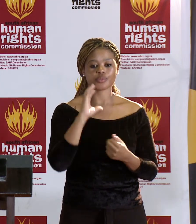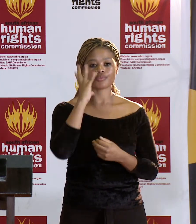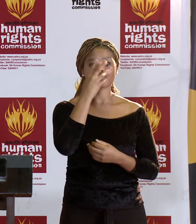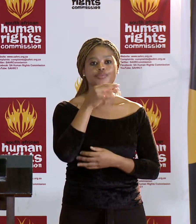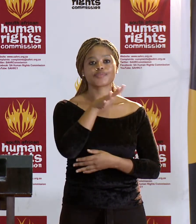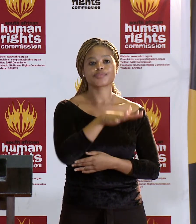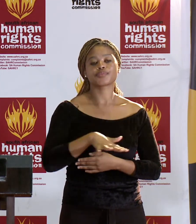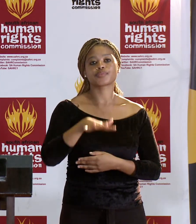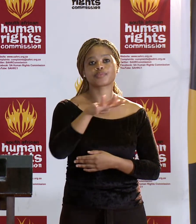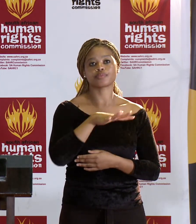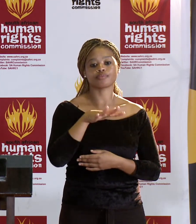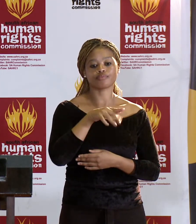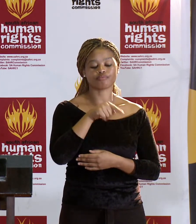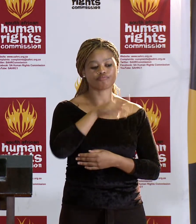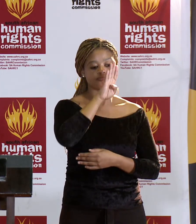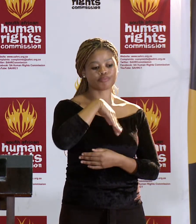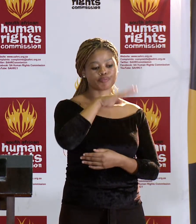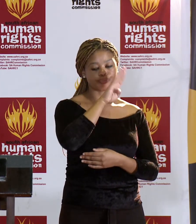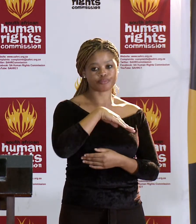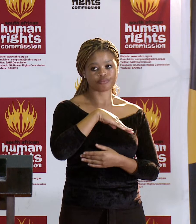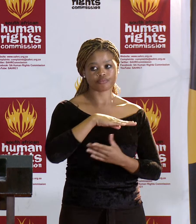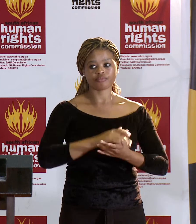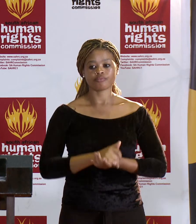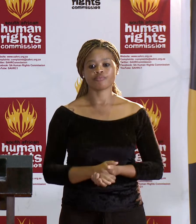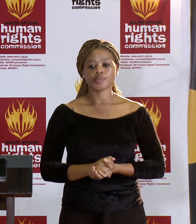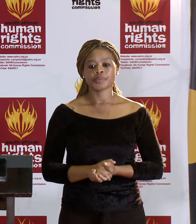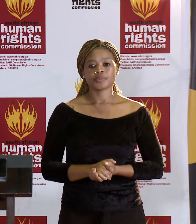beautiful place in the painting.